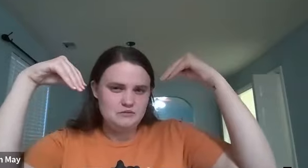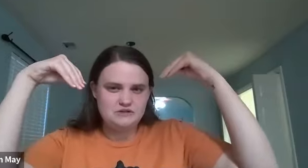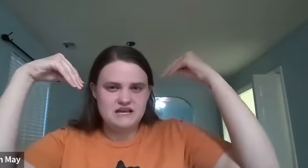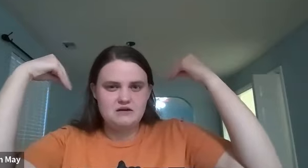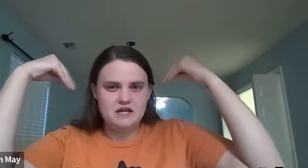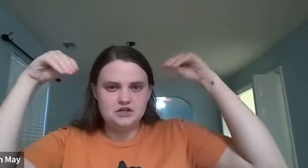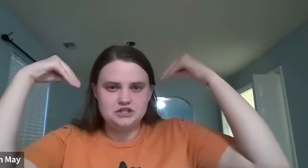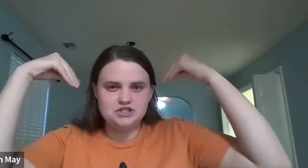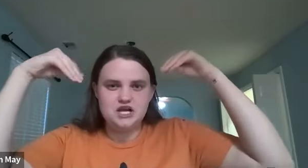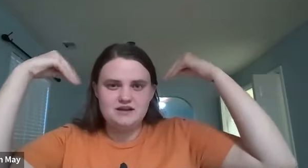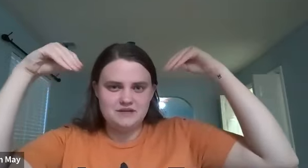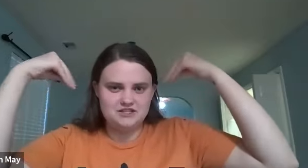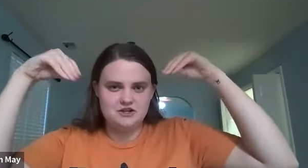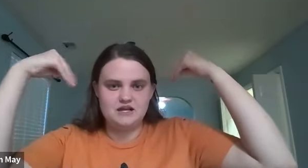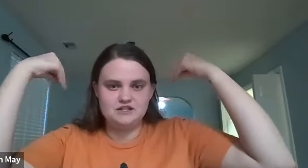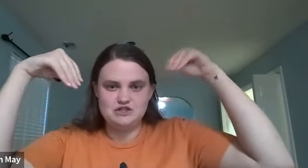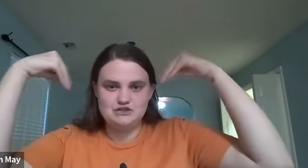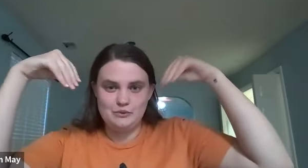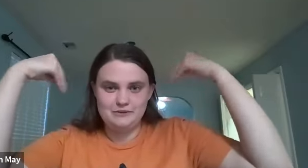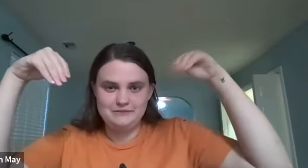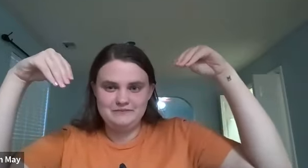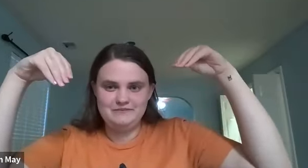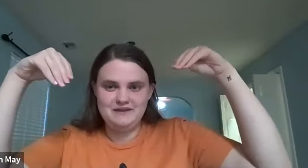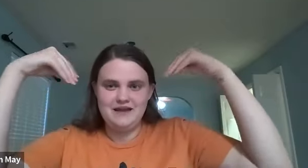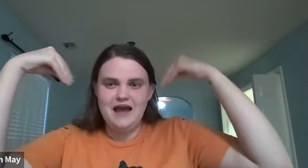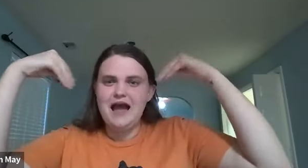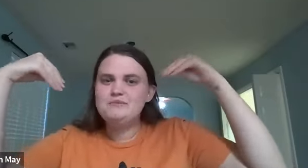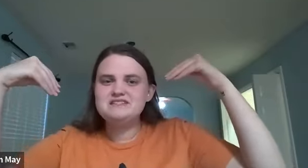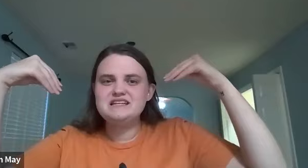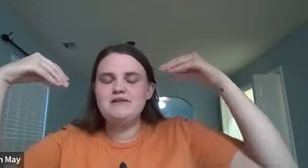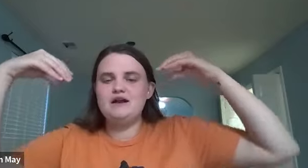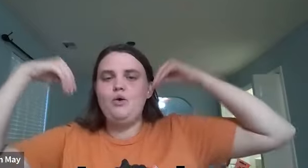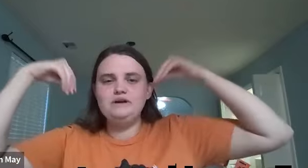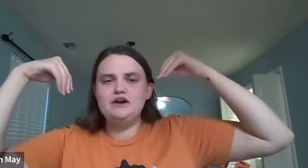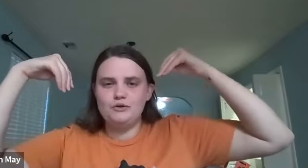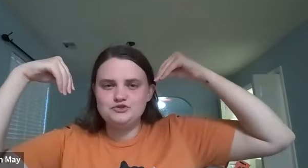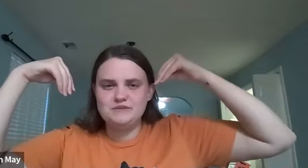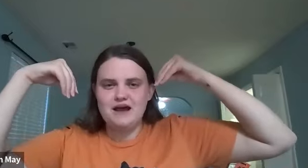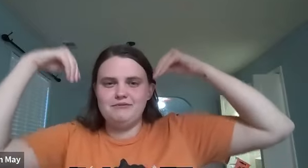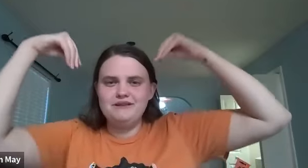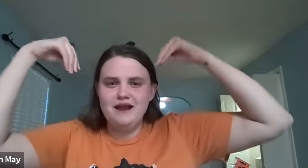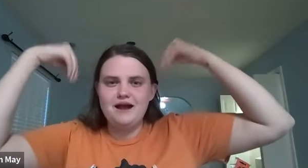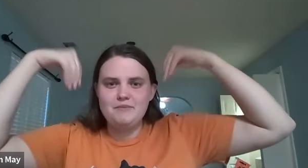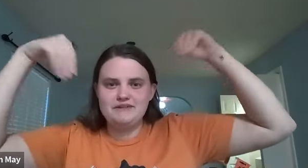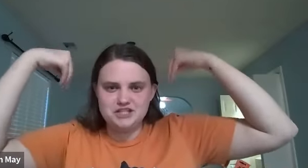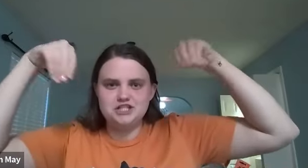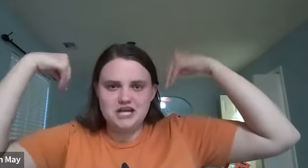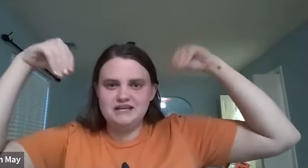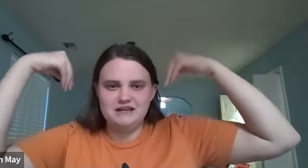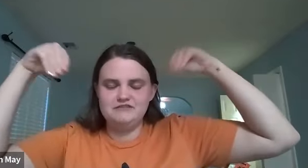more down, and you're going to shake them next to your head, store. I almost think about like holding a grocery bag really high up and then just shaking it in front